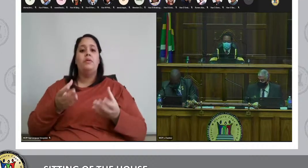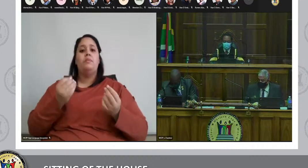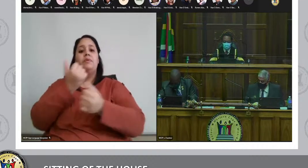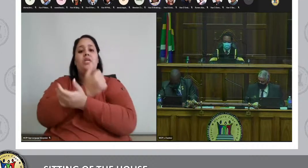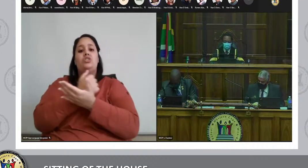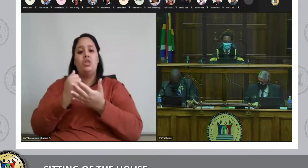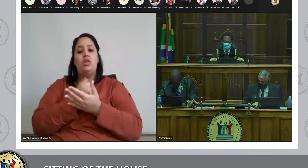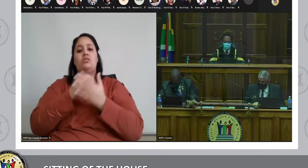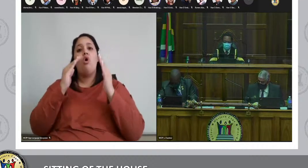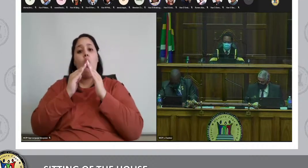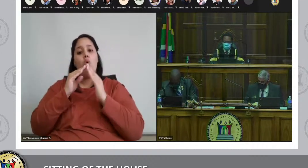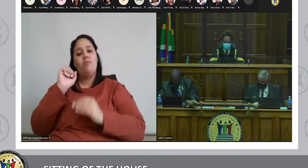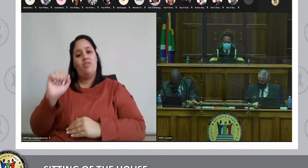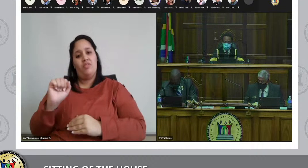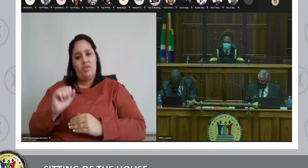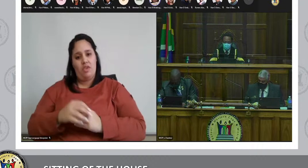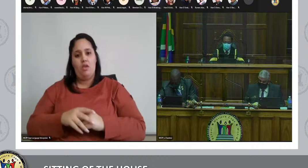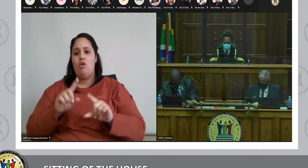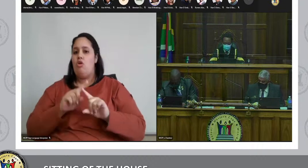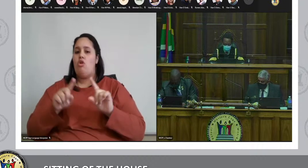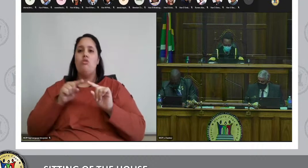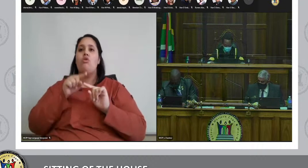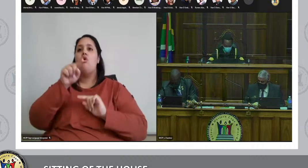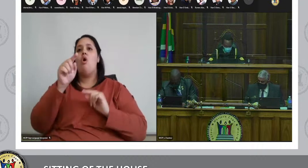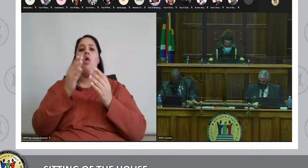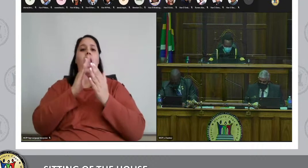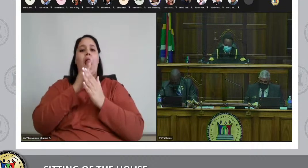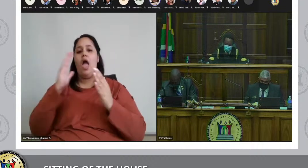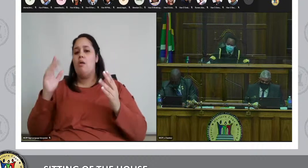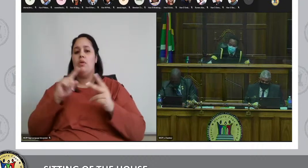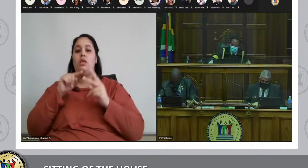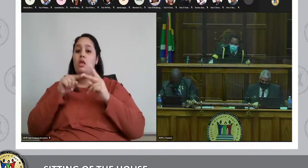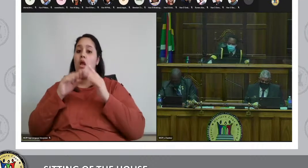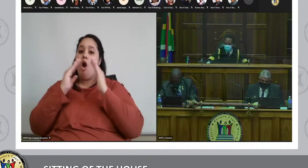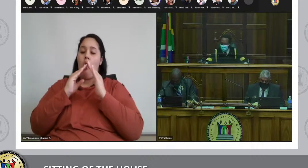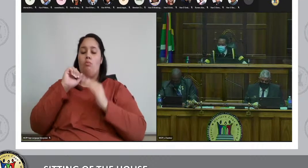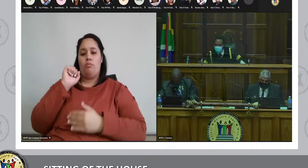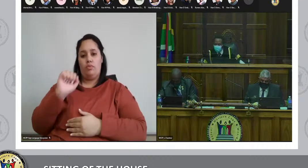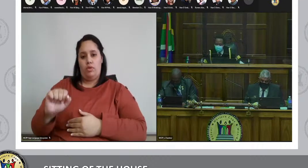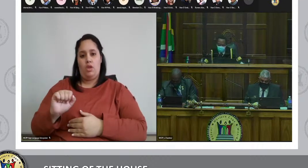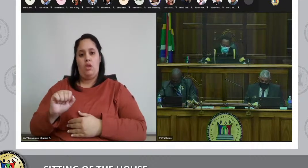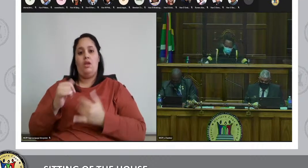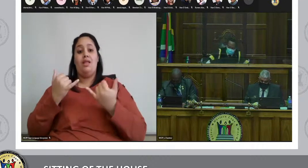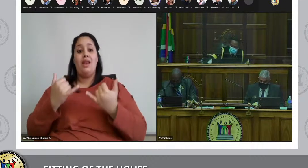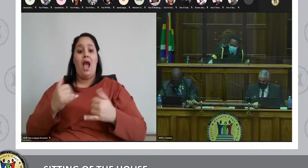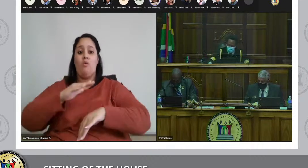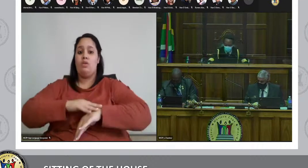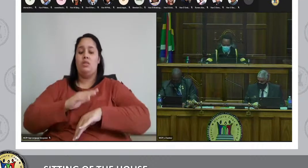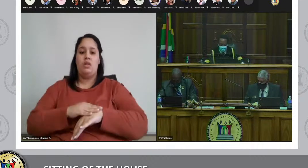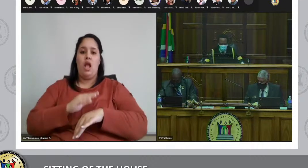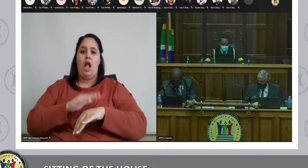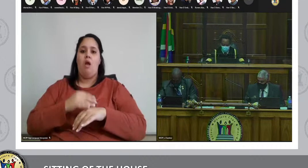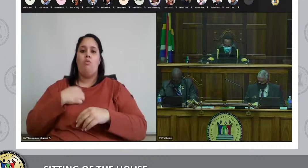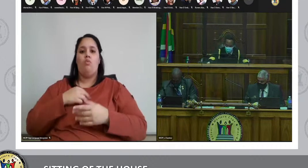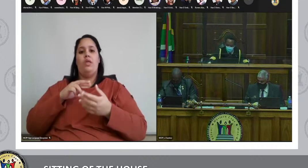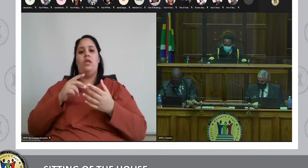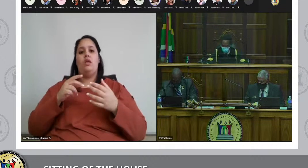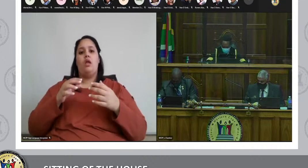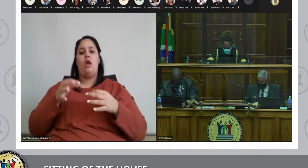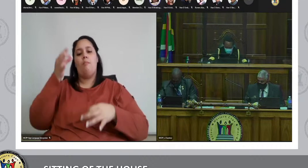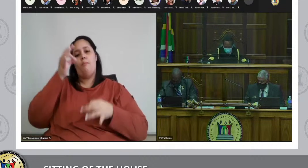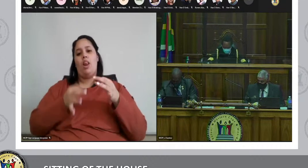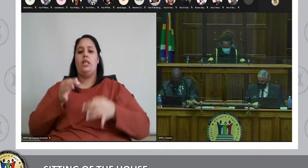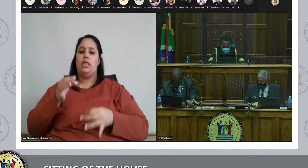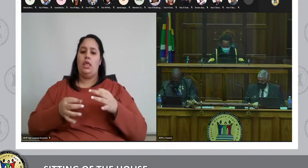their homes. Not at libraries, in their homes. Now is not the time to be playing politics and